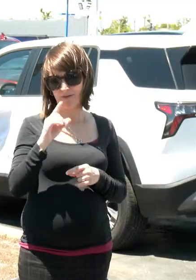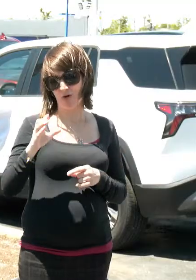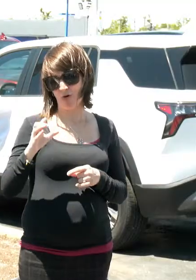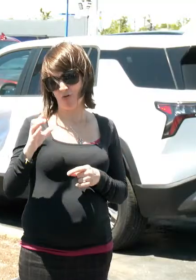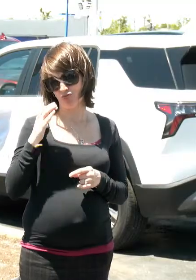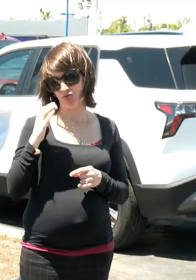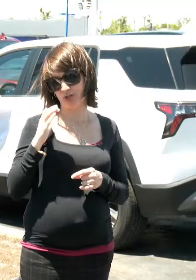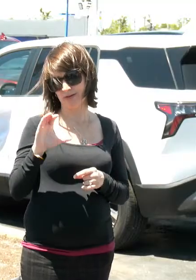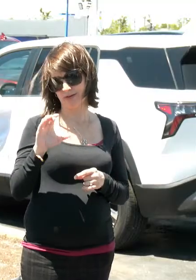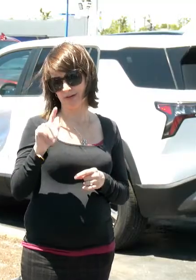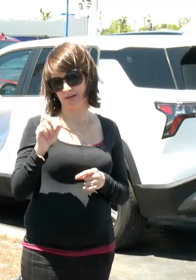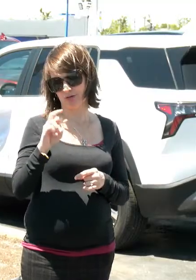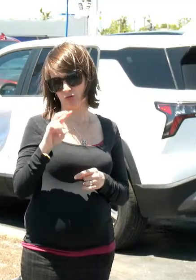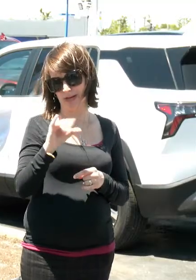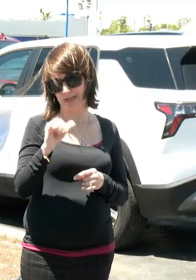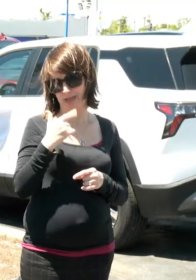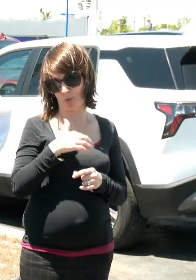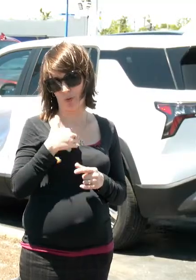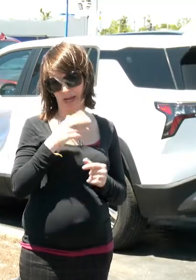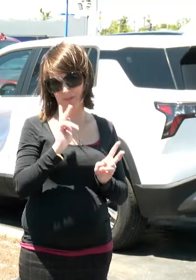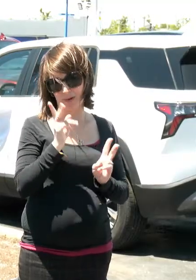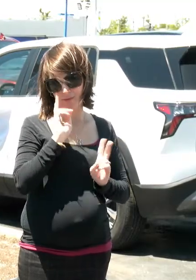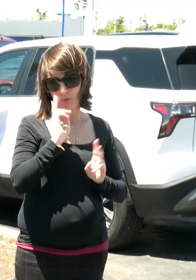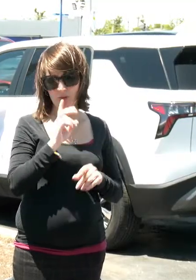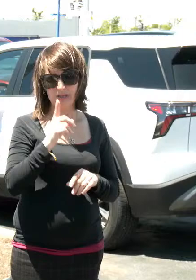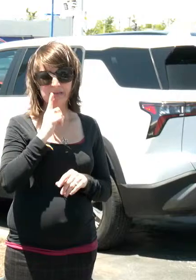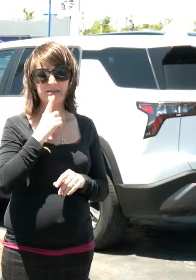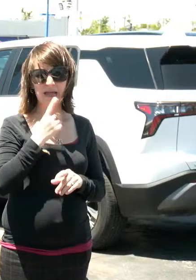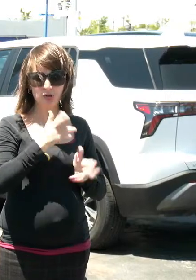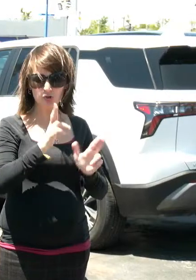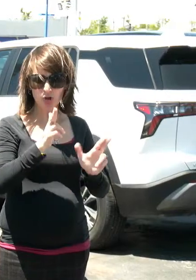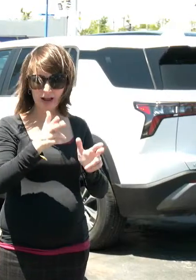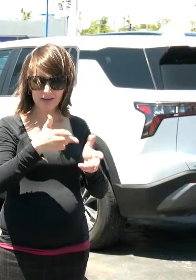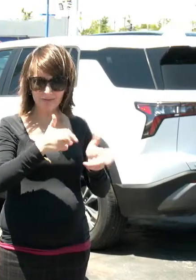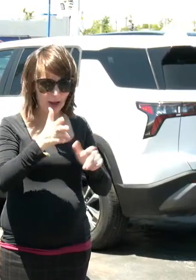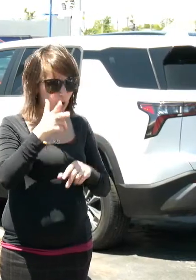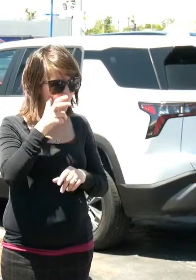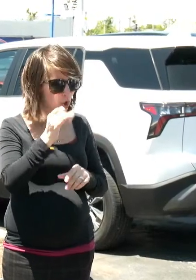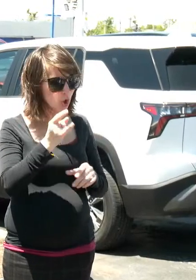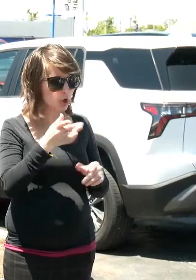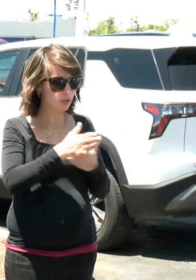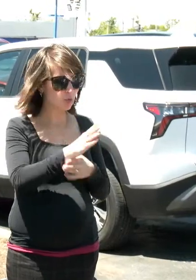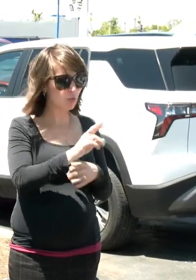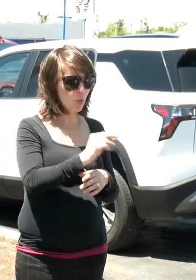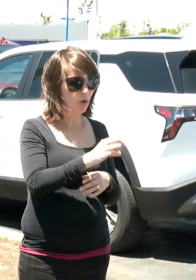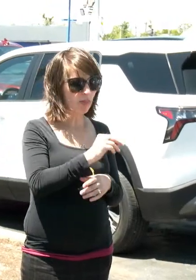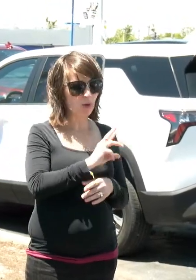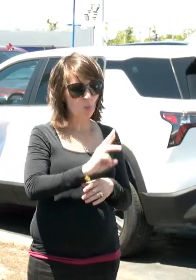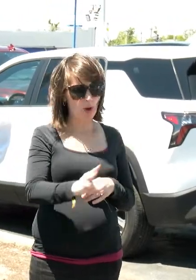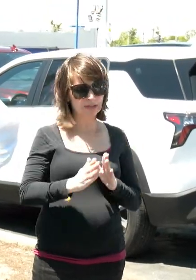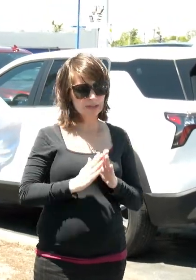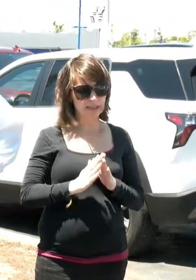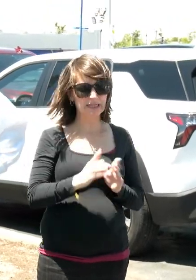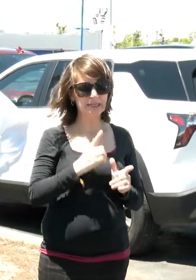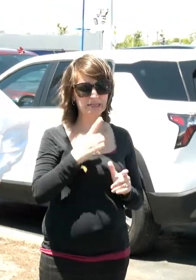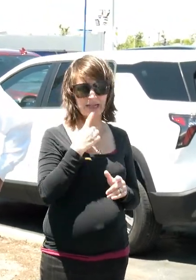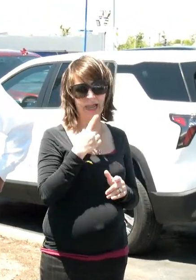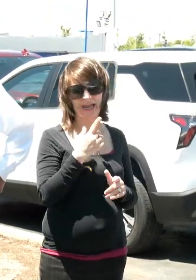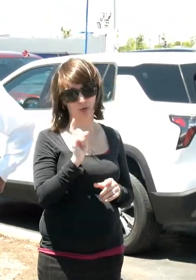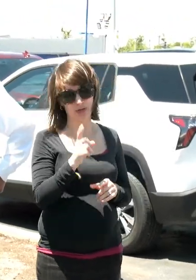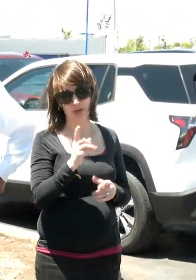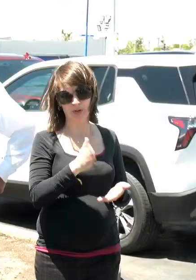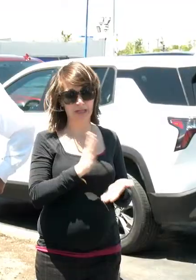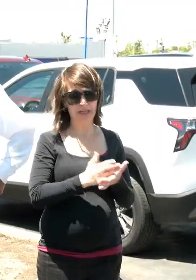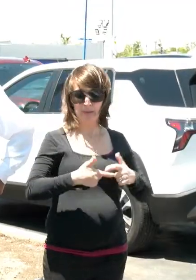Tracy, but we had viewers reaching out about shots fired in North and West City. One person reached out saying that there needs to be a